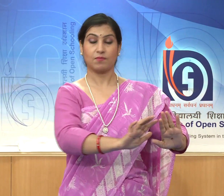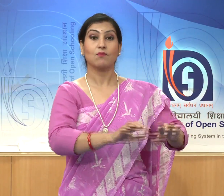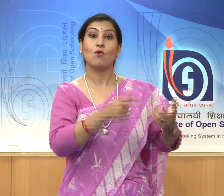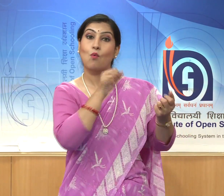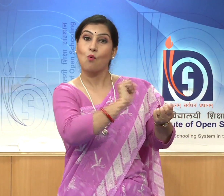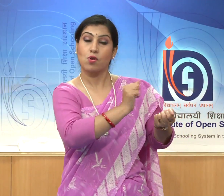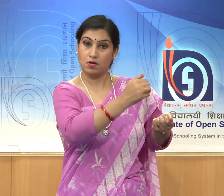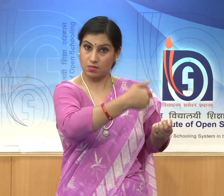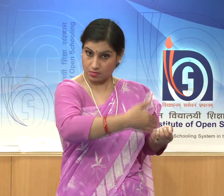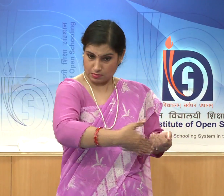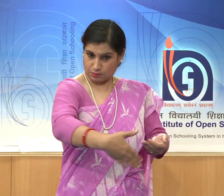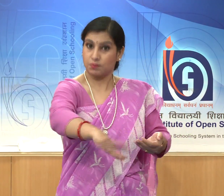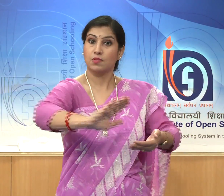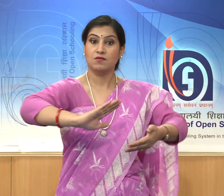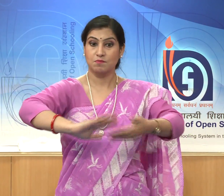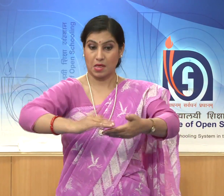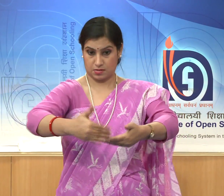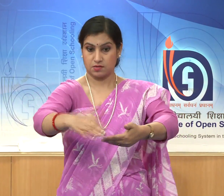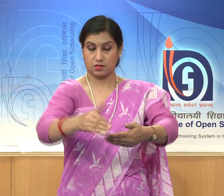for her wedding.